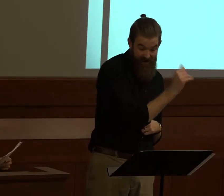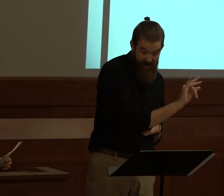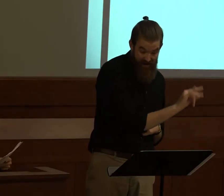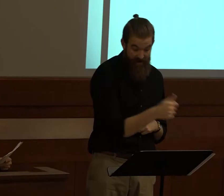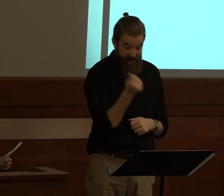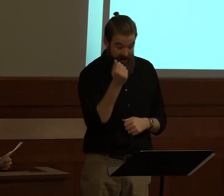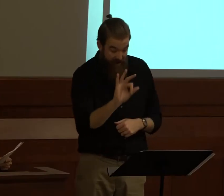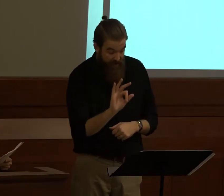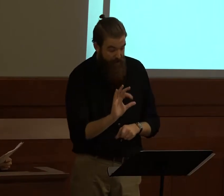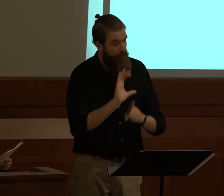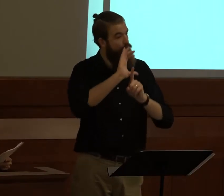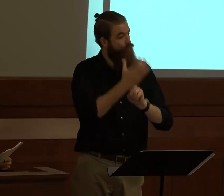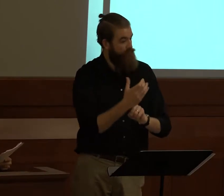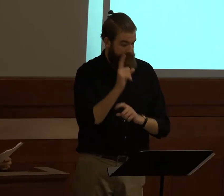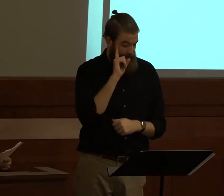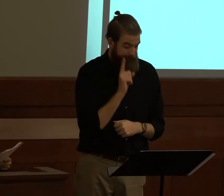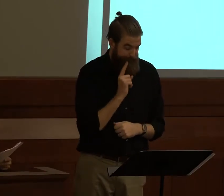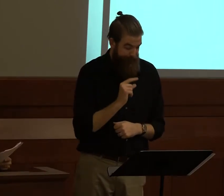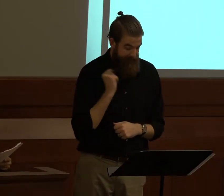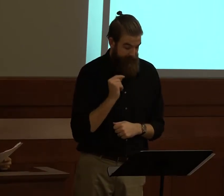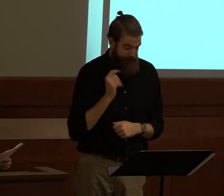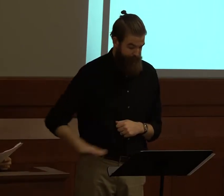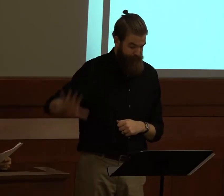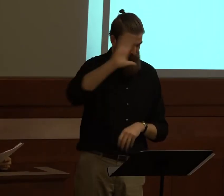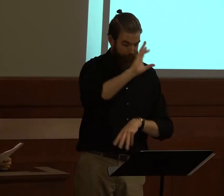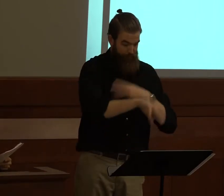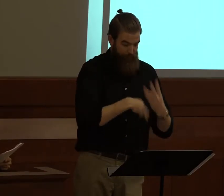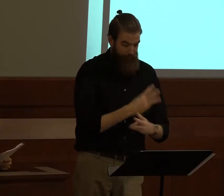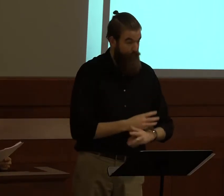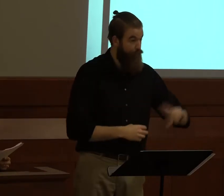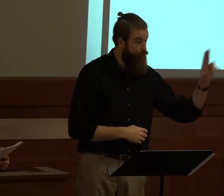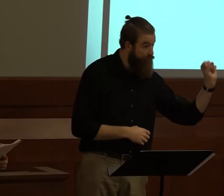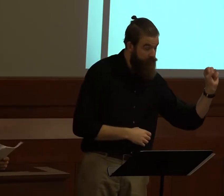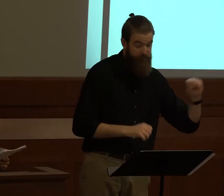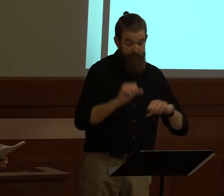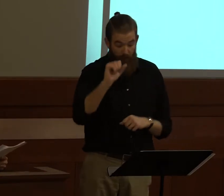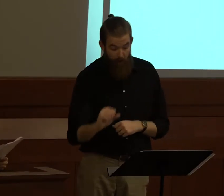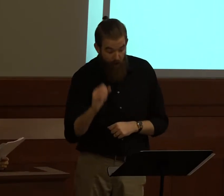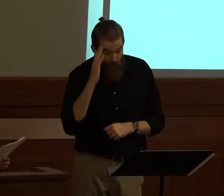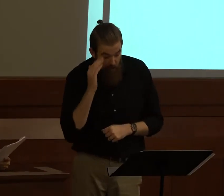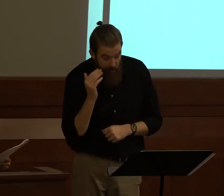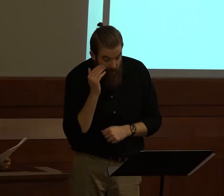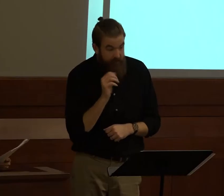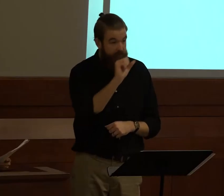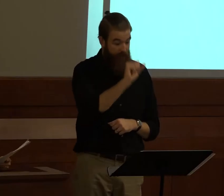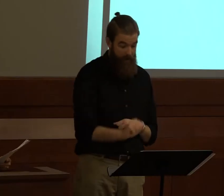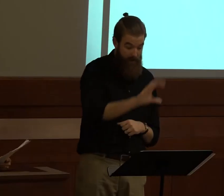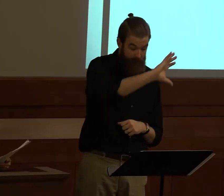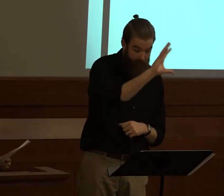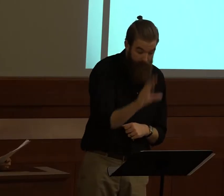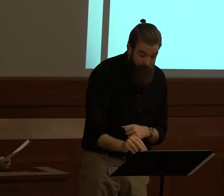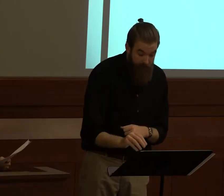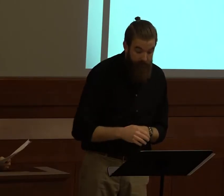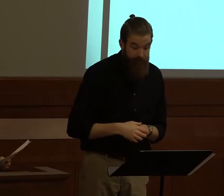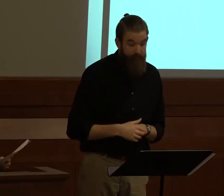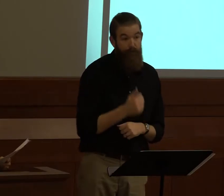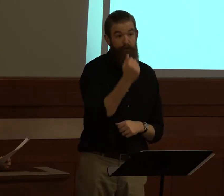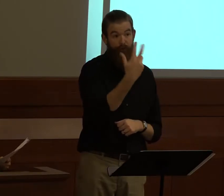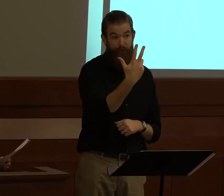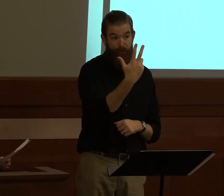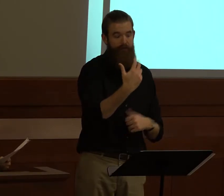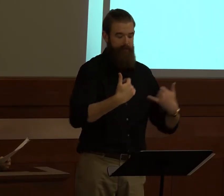who did Mass for us here today, is the youngest one. The sources of the